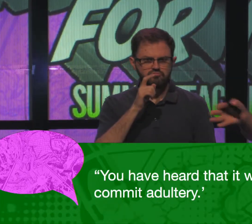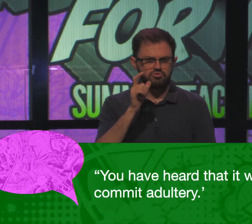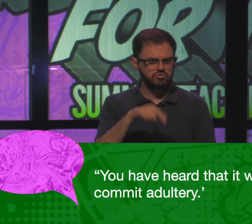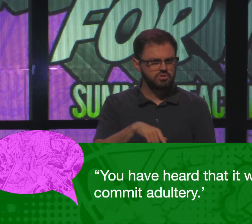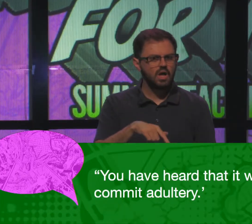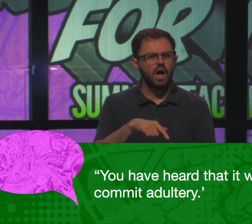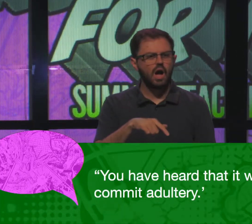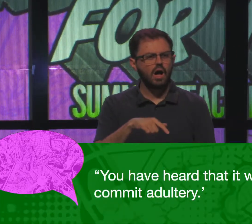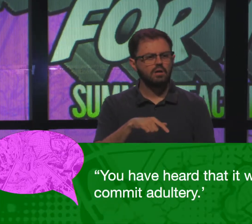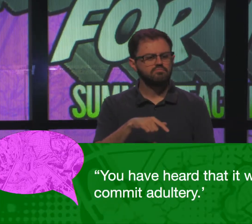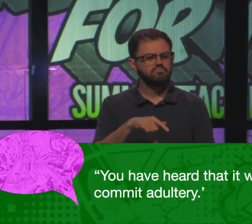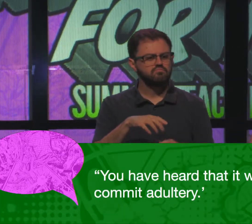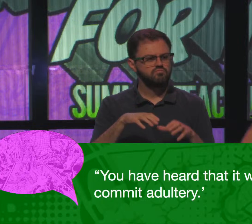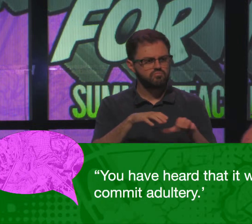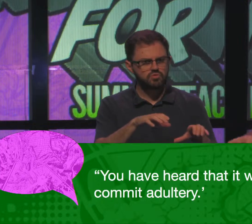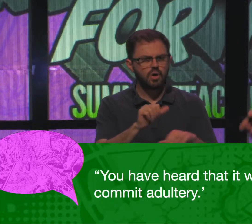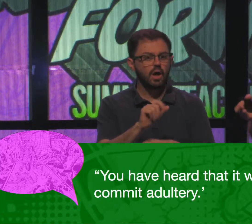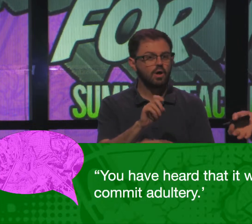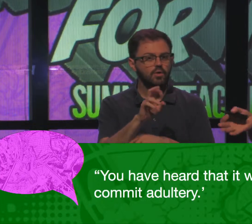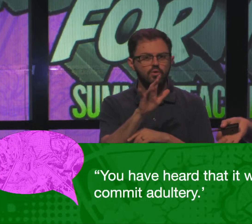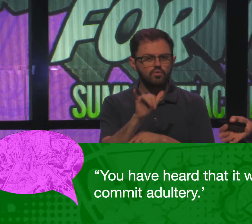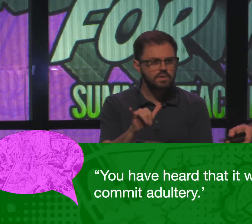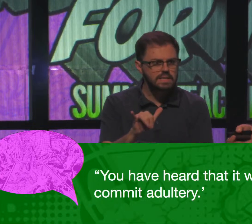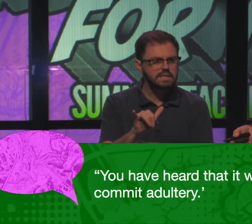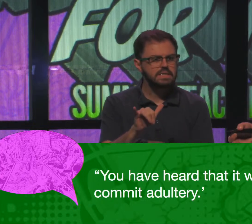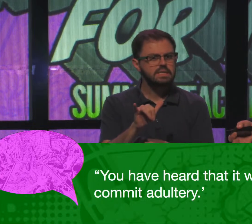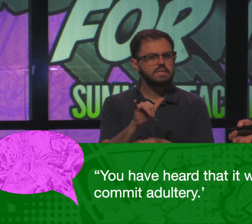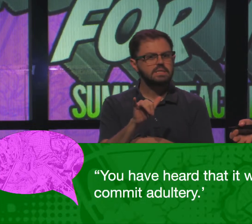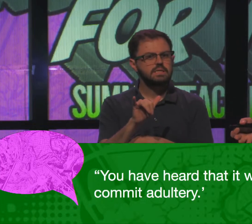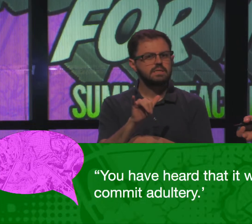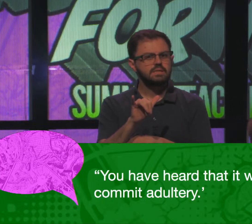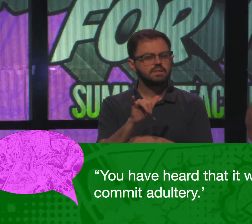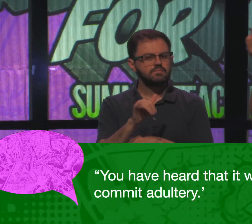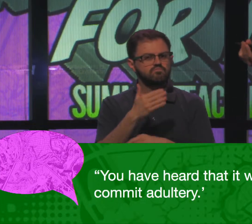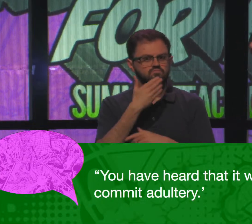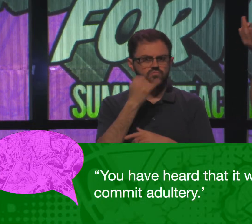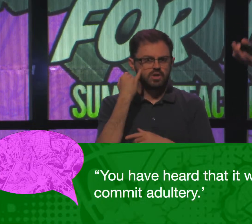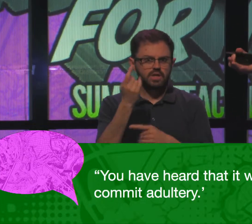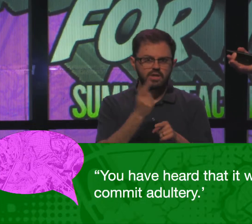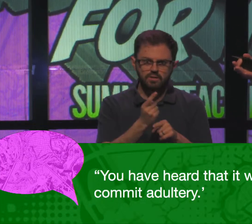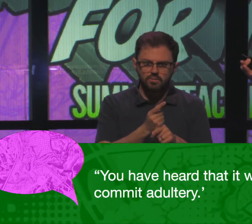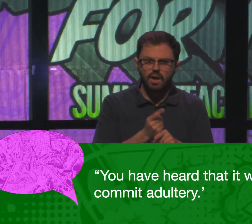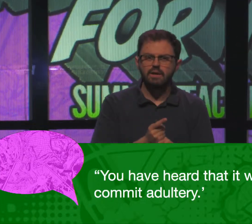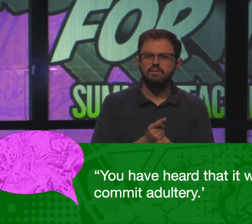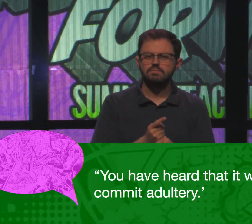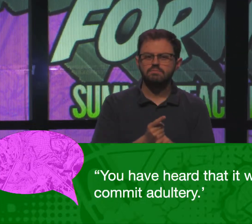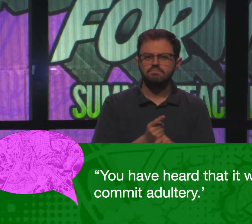bad idea to forget whose bed you should be in. Don't do that, not a good